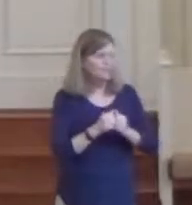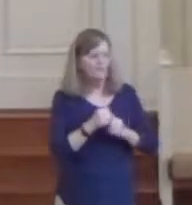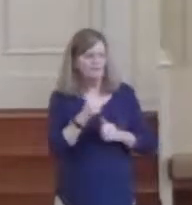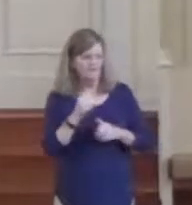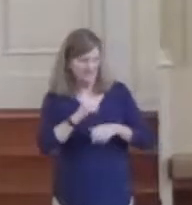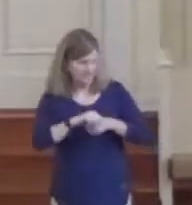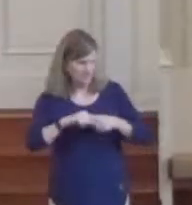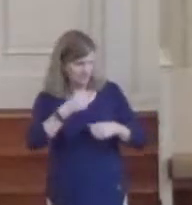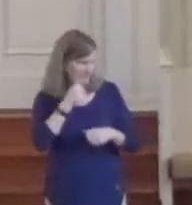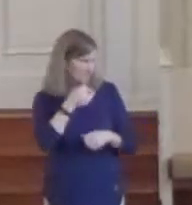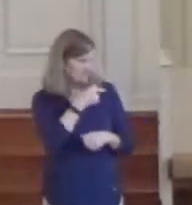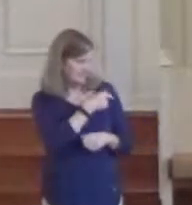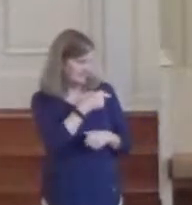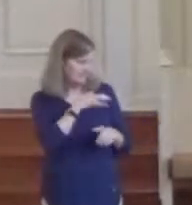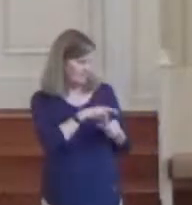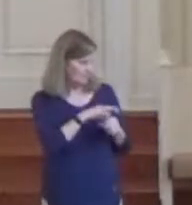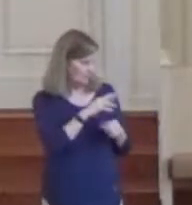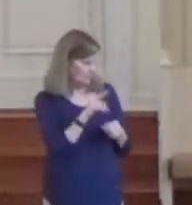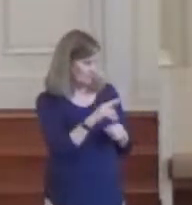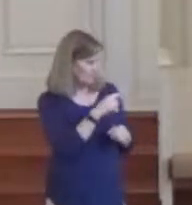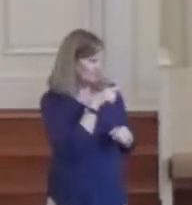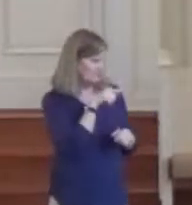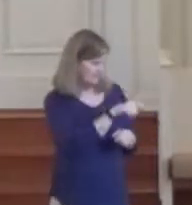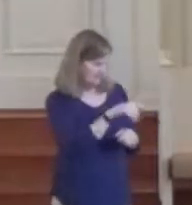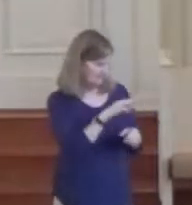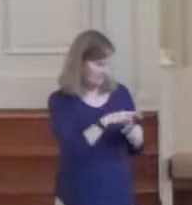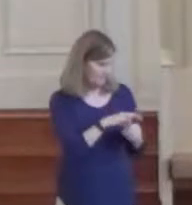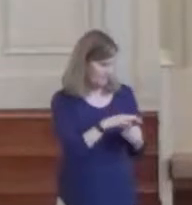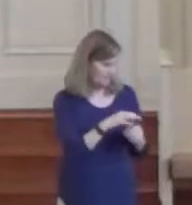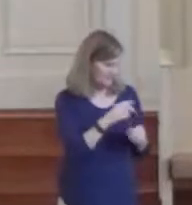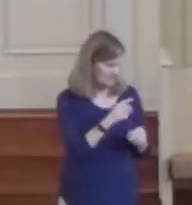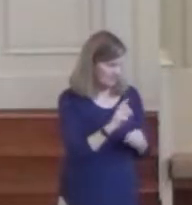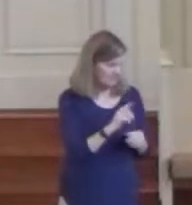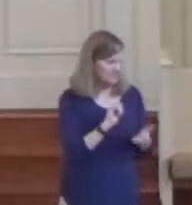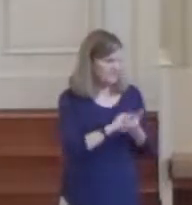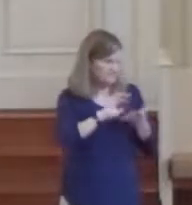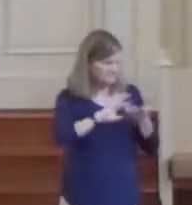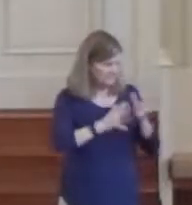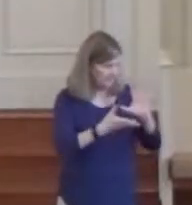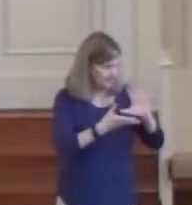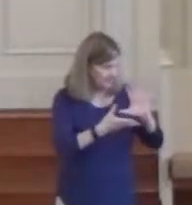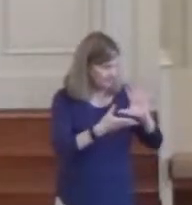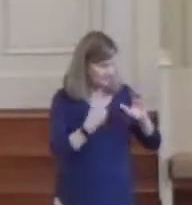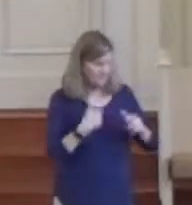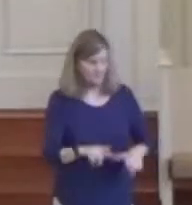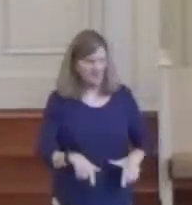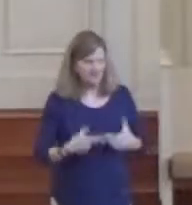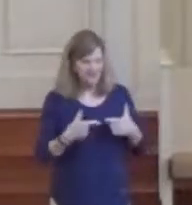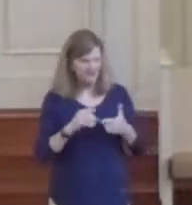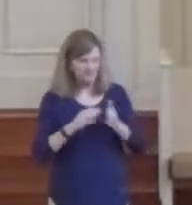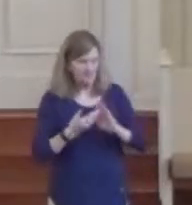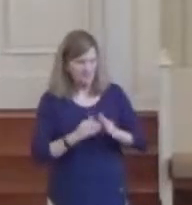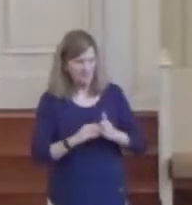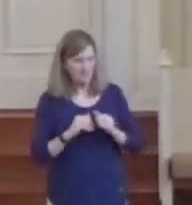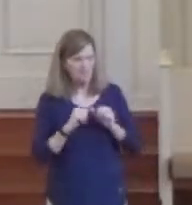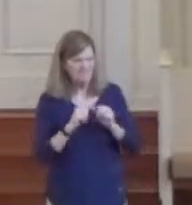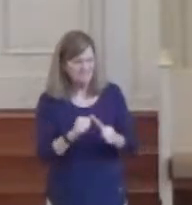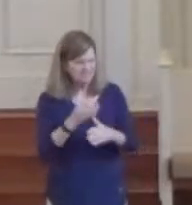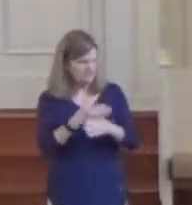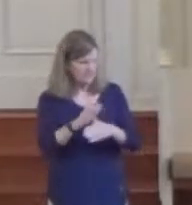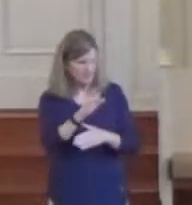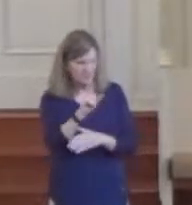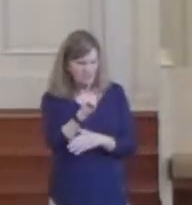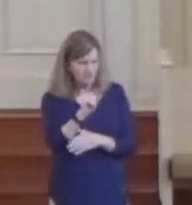him and she voted for her. That's chaos. We live in a community where we are still divided in